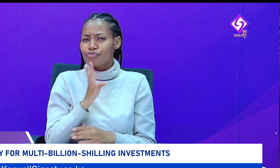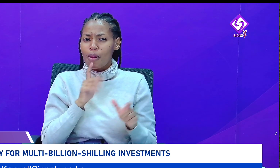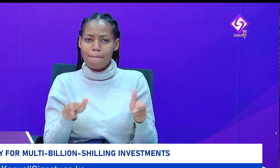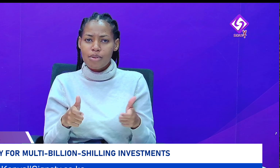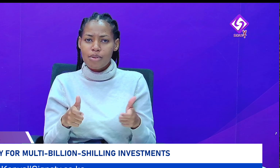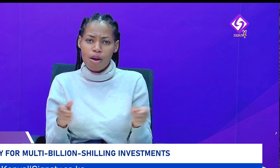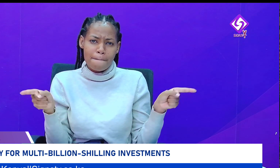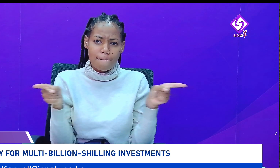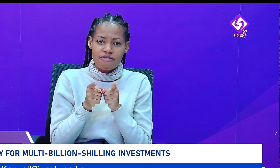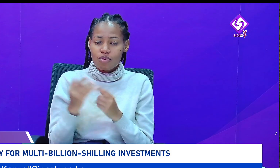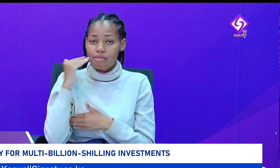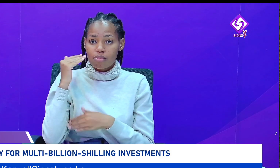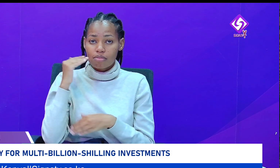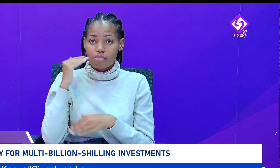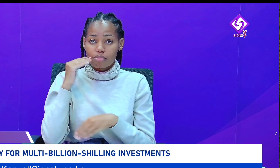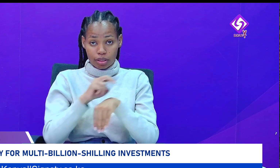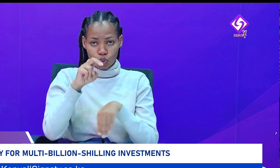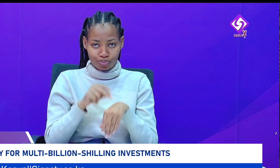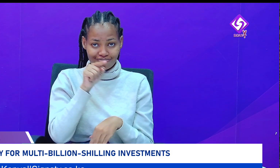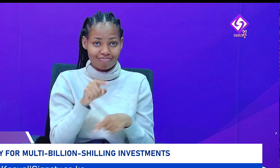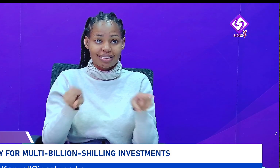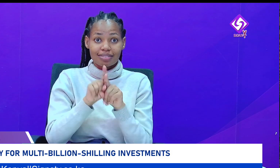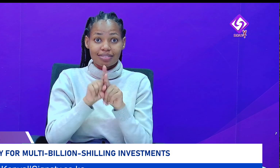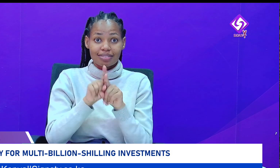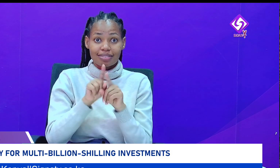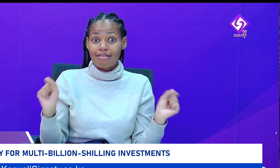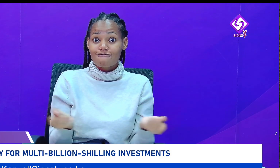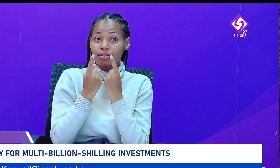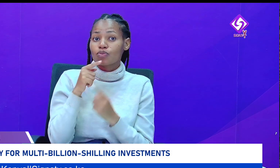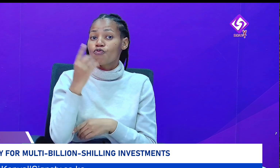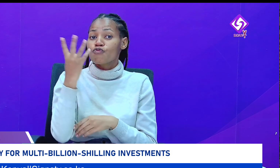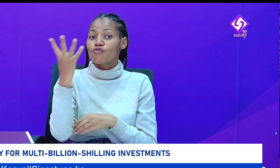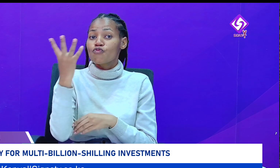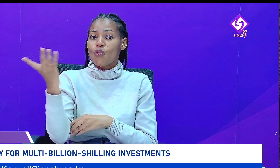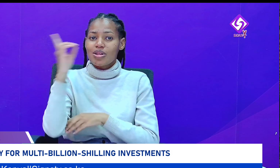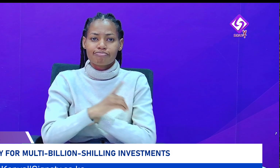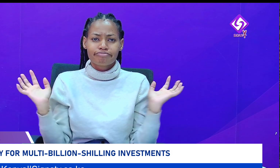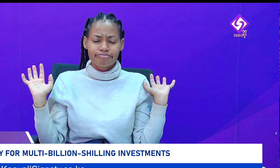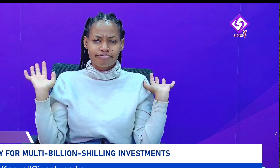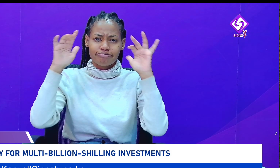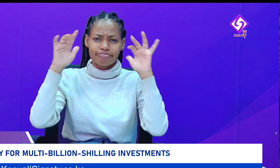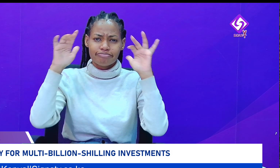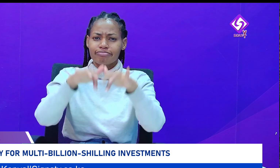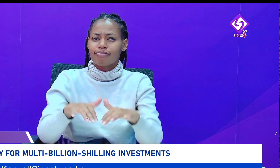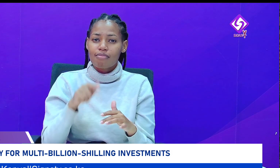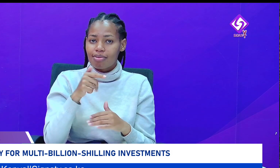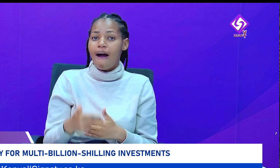Speaking at a media briefing at the Siaya National Polytechnic, at the venue for the four-day